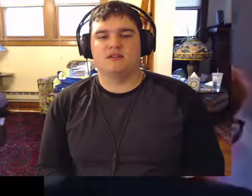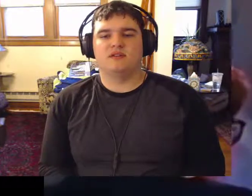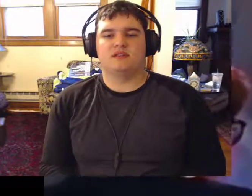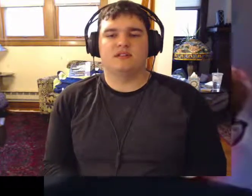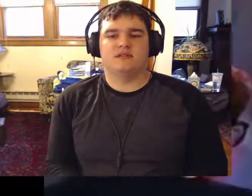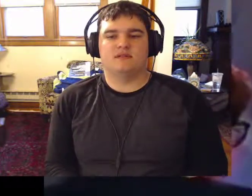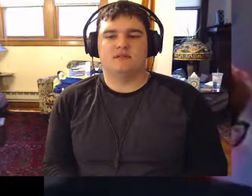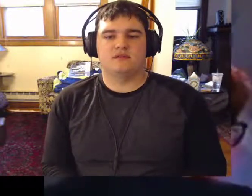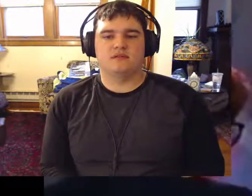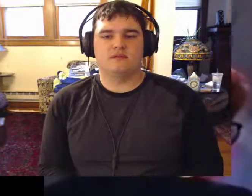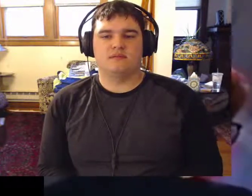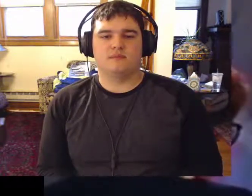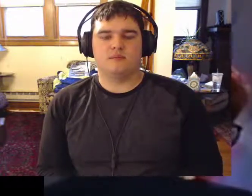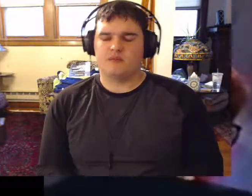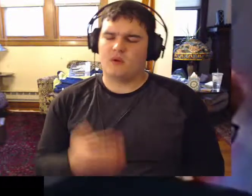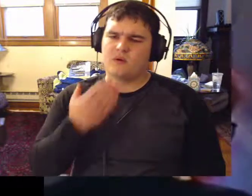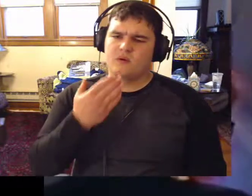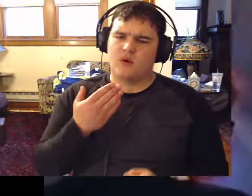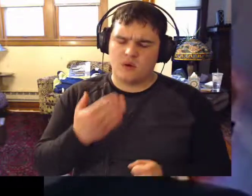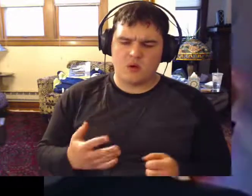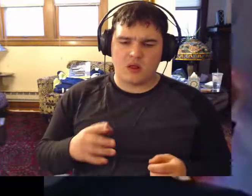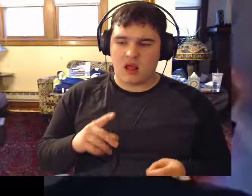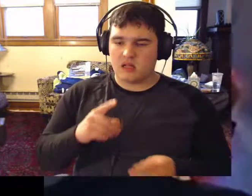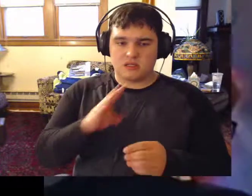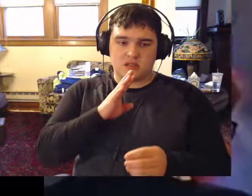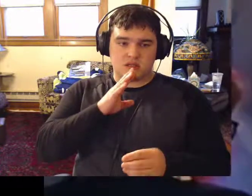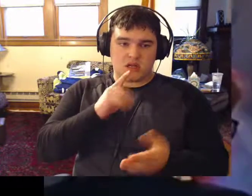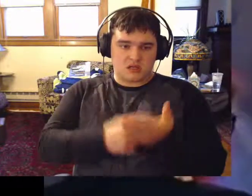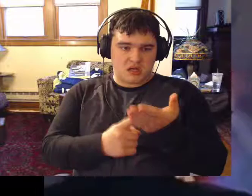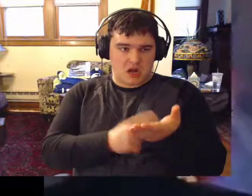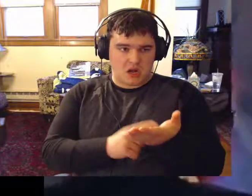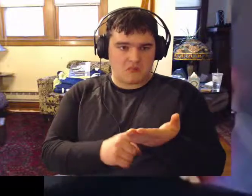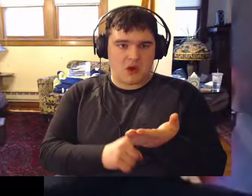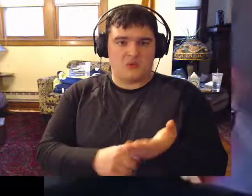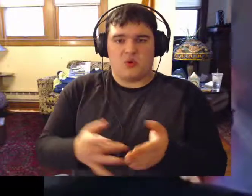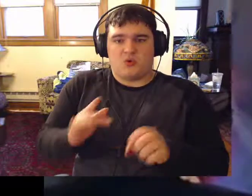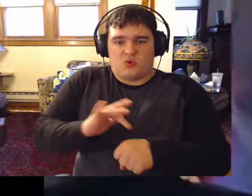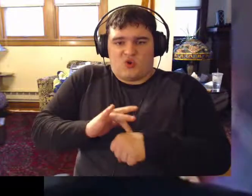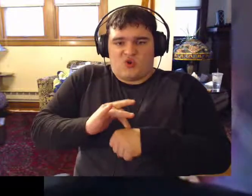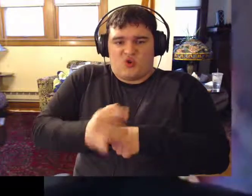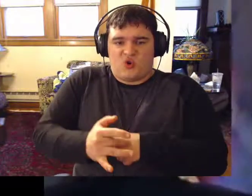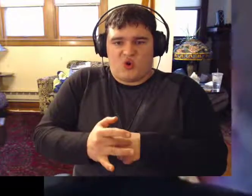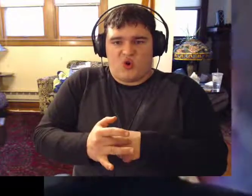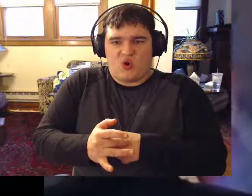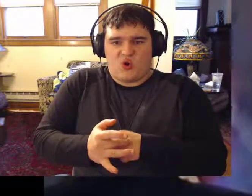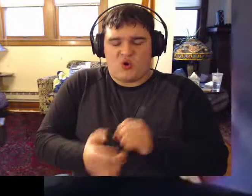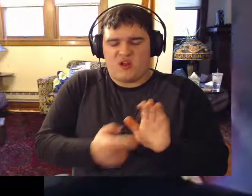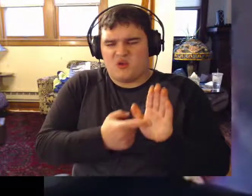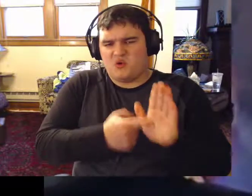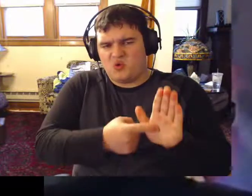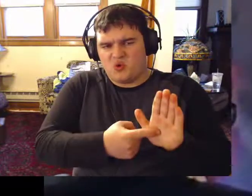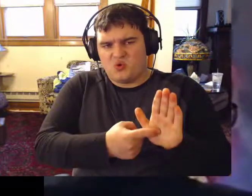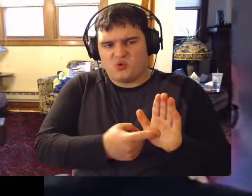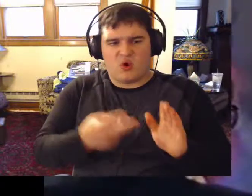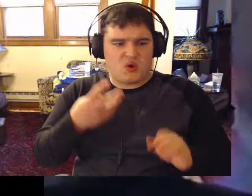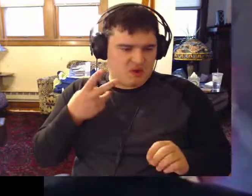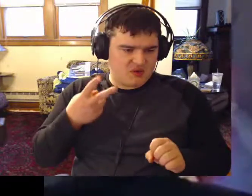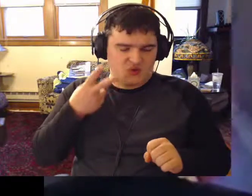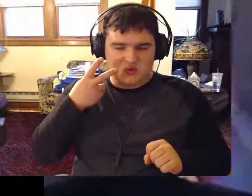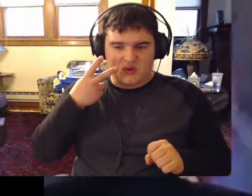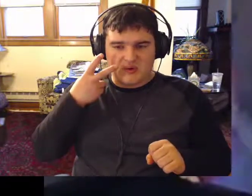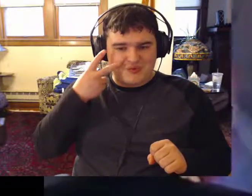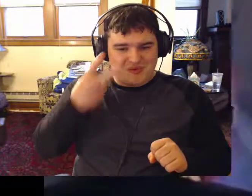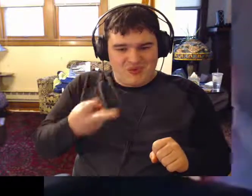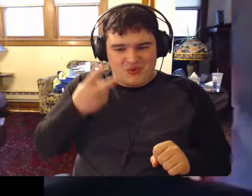an adult. Good. Well, let's talk about some of those early clues or things that we can be looking for in